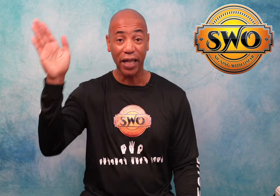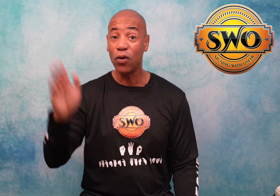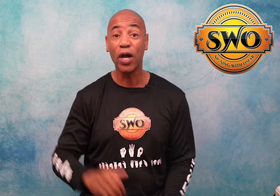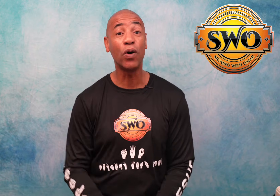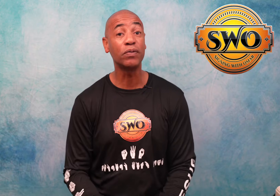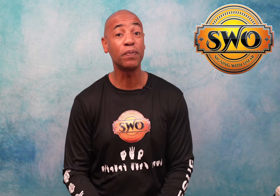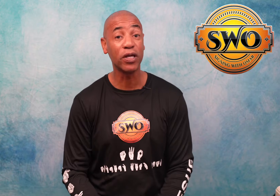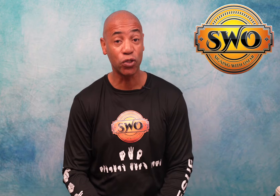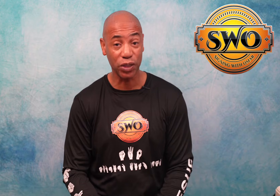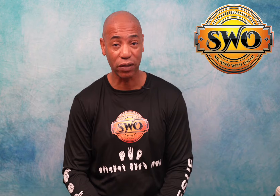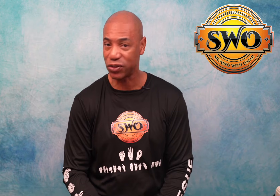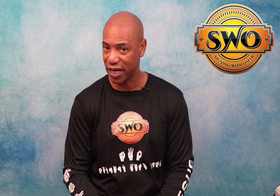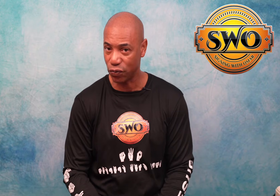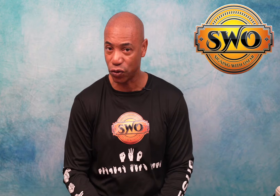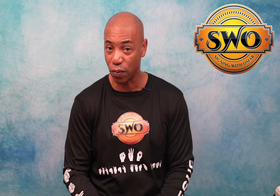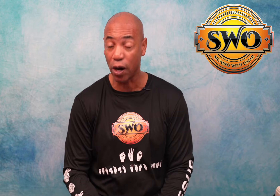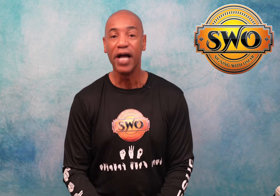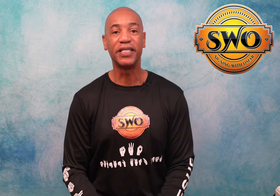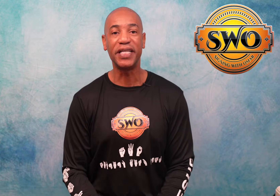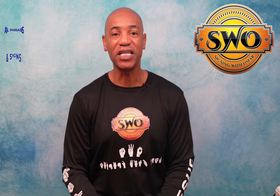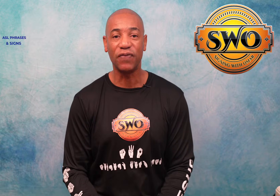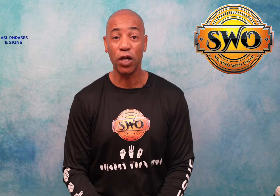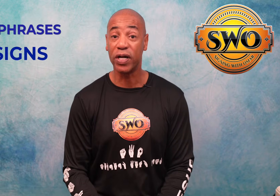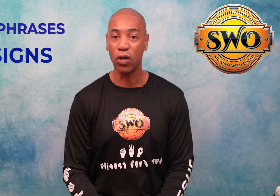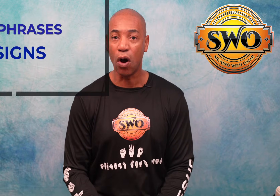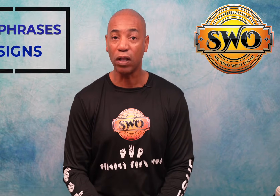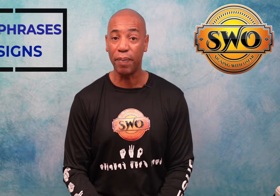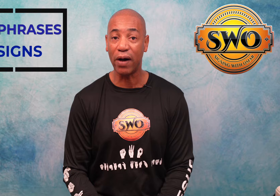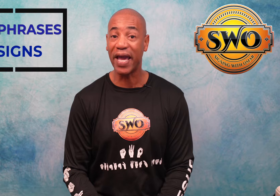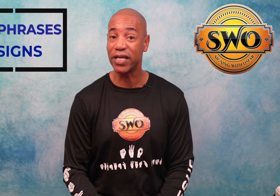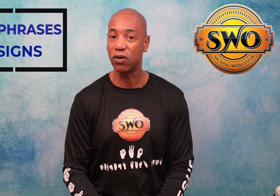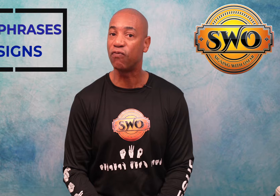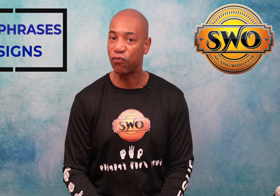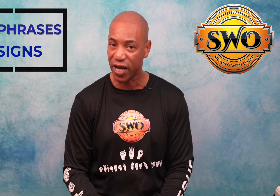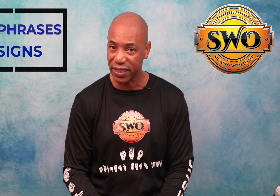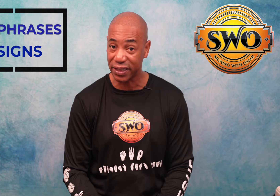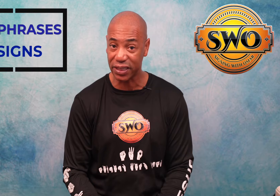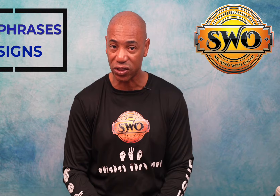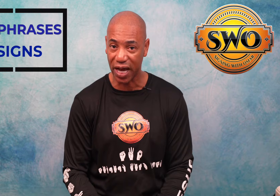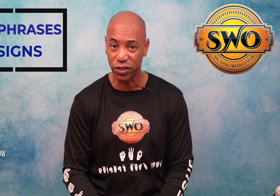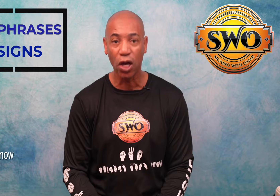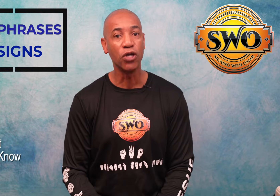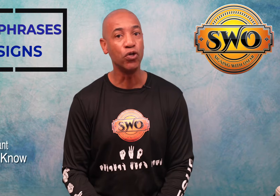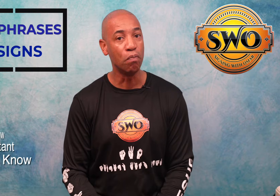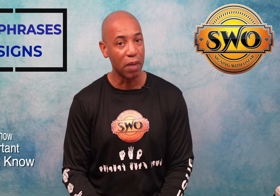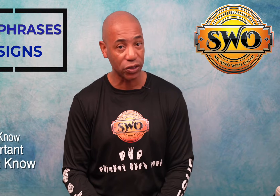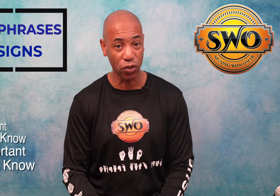Hello and welcome to my YouTube channel, Signing with Omar. Today's video is all about ASL phrases and signs you must know